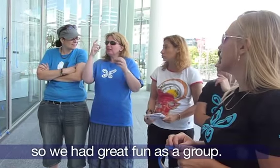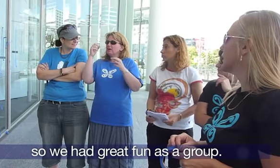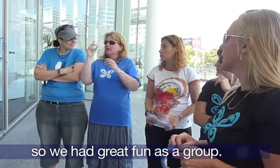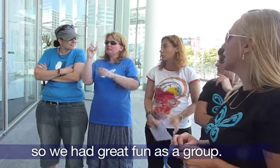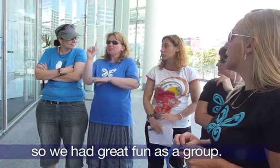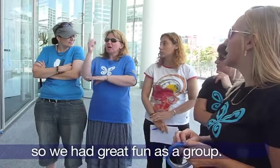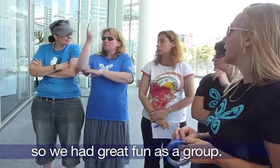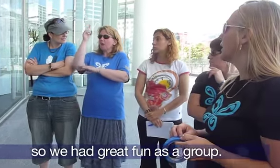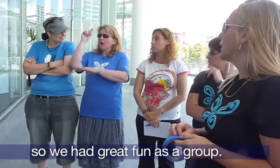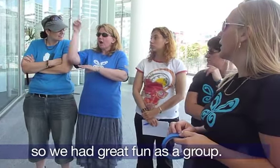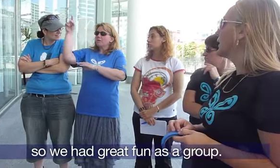a group. And so